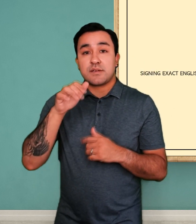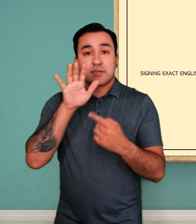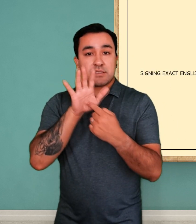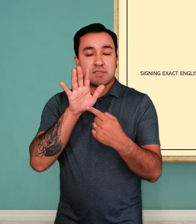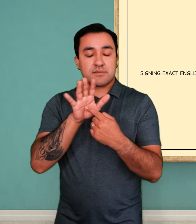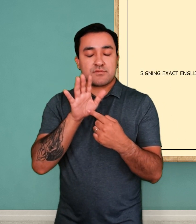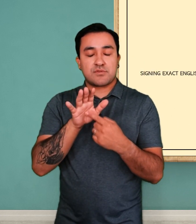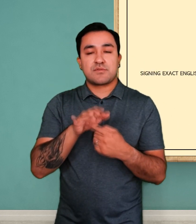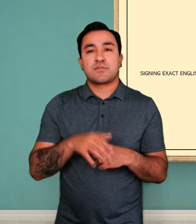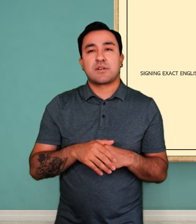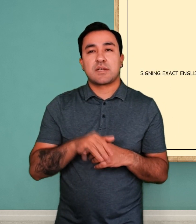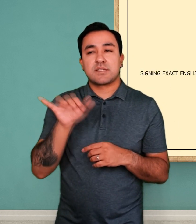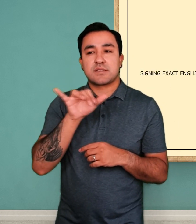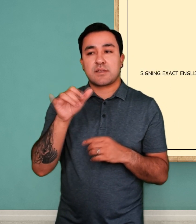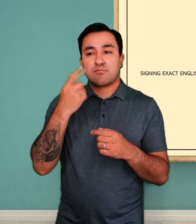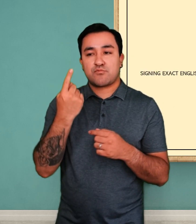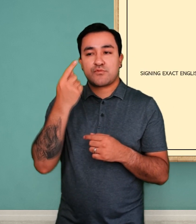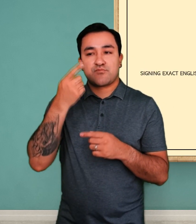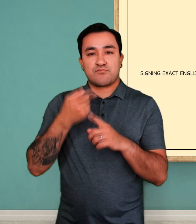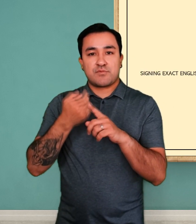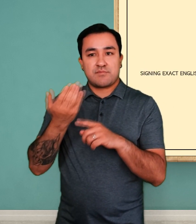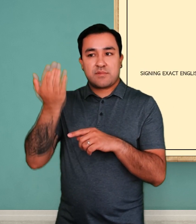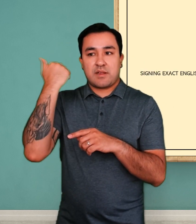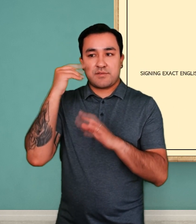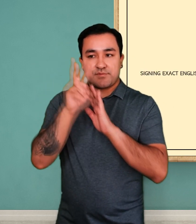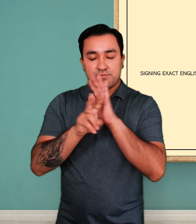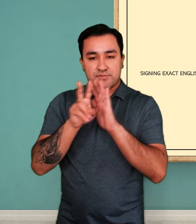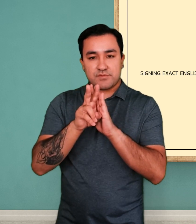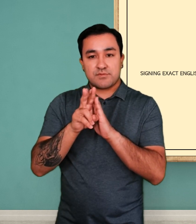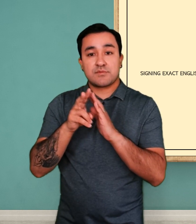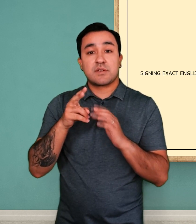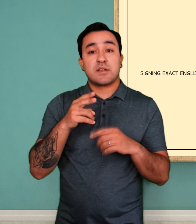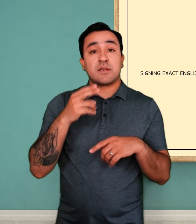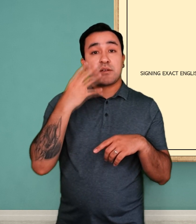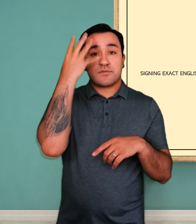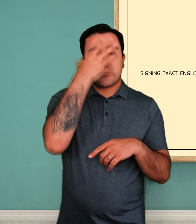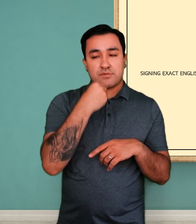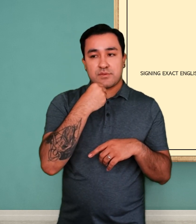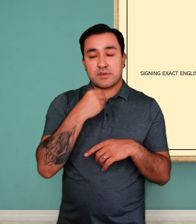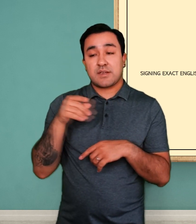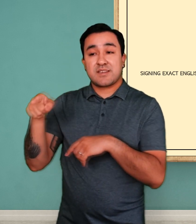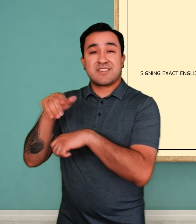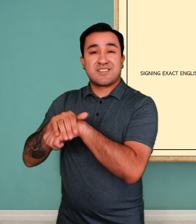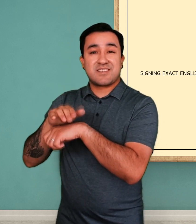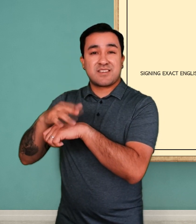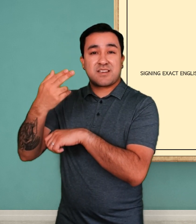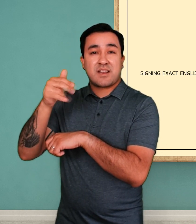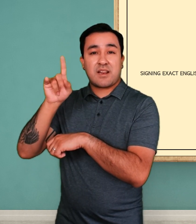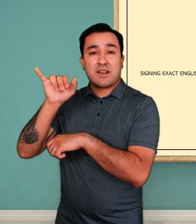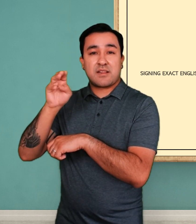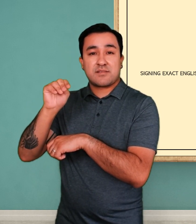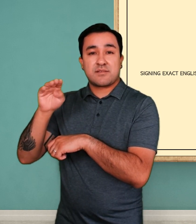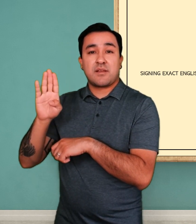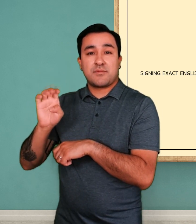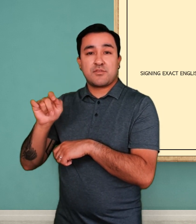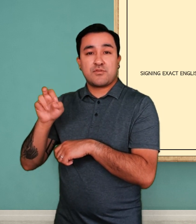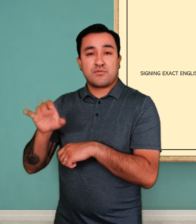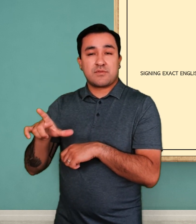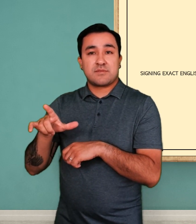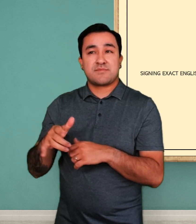video. Handsome and beautiful are both the same sign in ASL. Now the SIMCOM user must think, do they focus